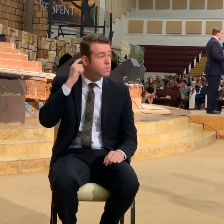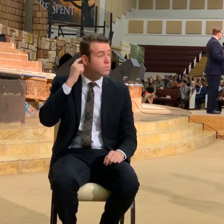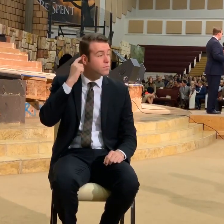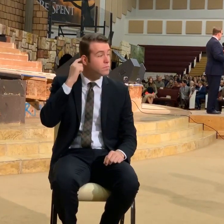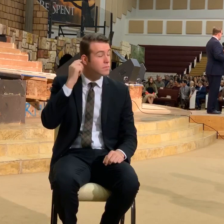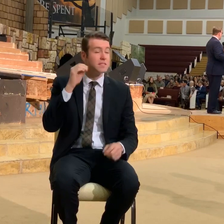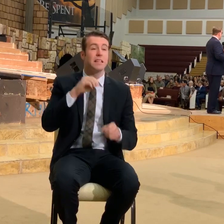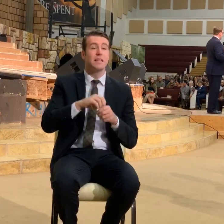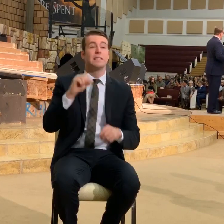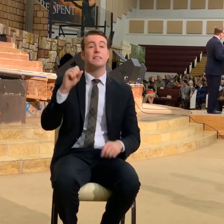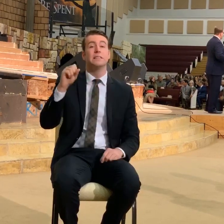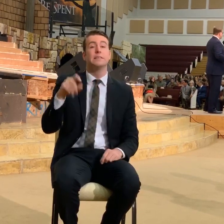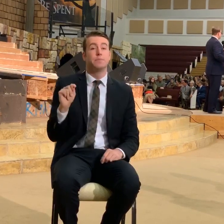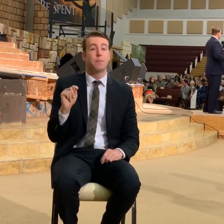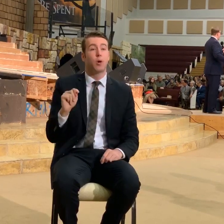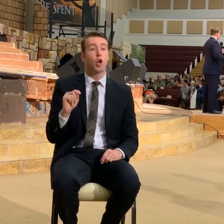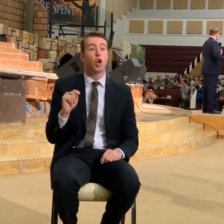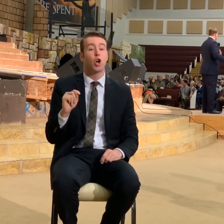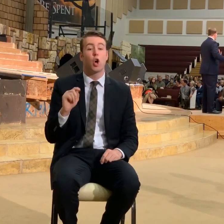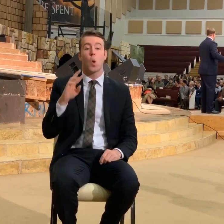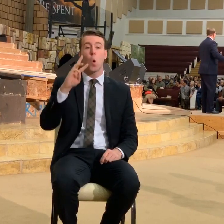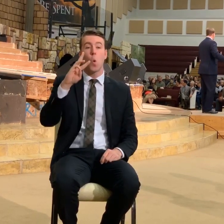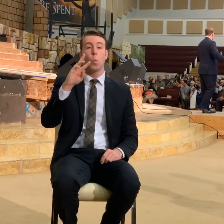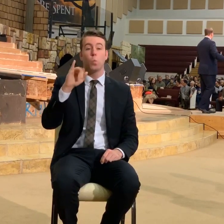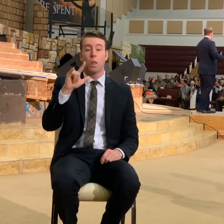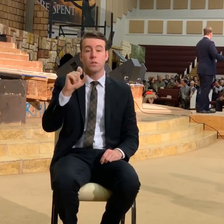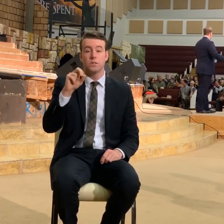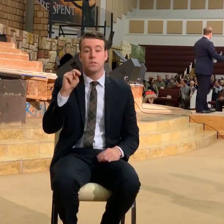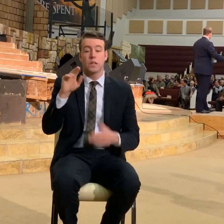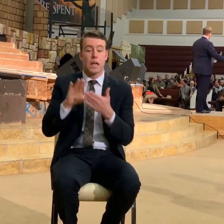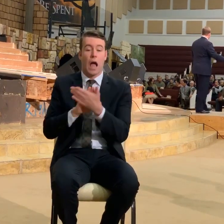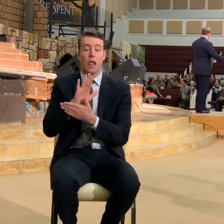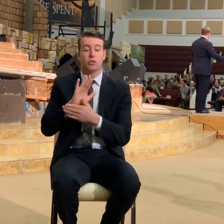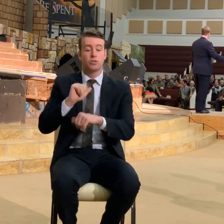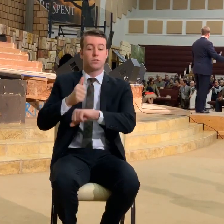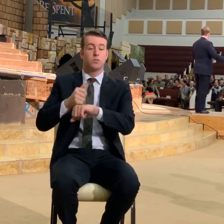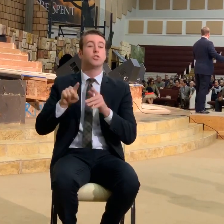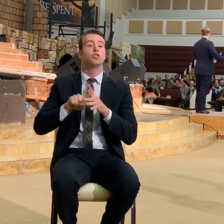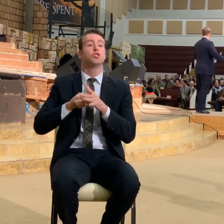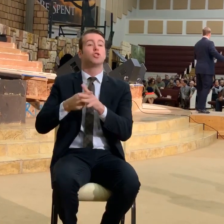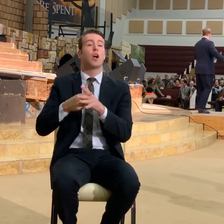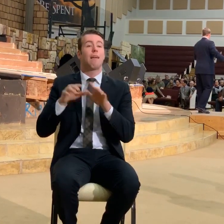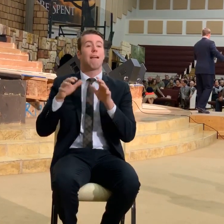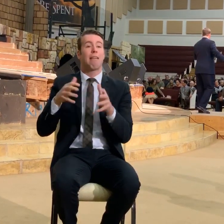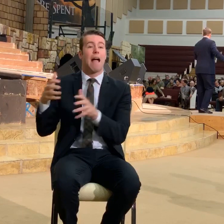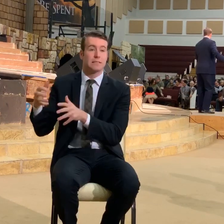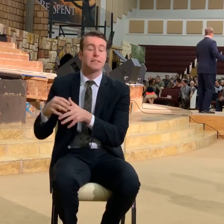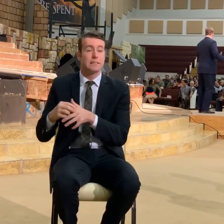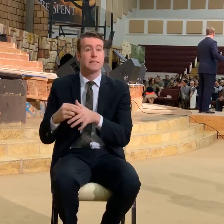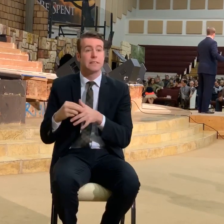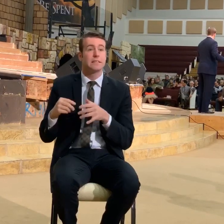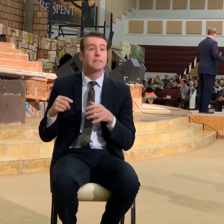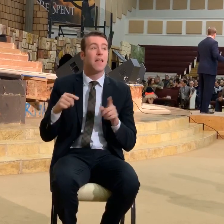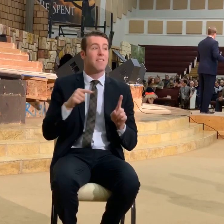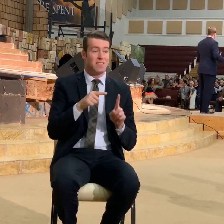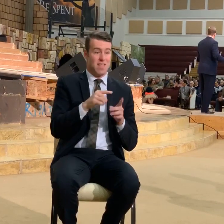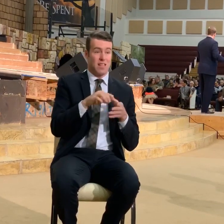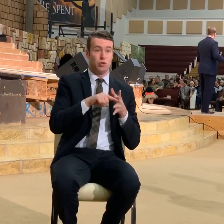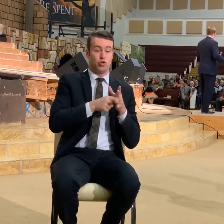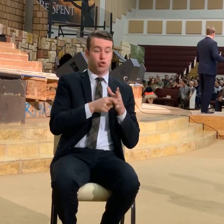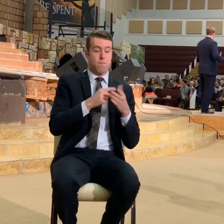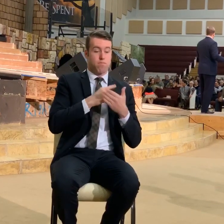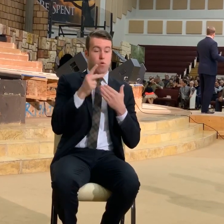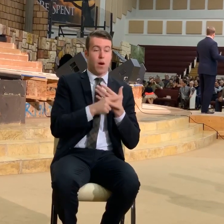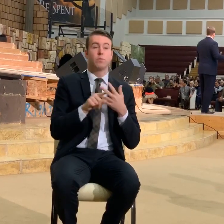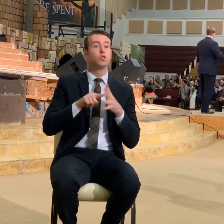that in September, Wilson College will begin offering classes. The LEAD program will be moving into Mexico,